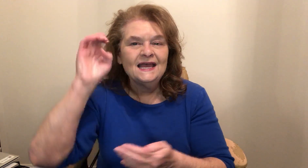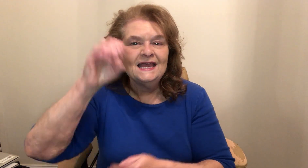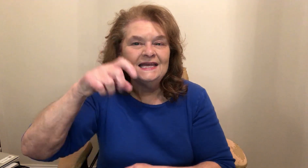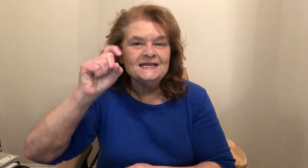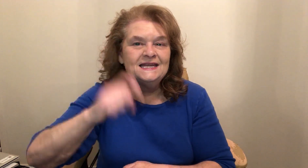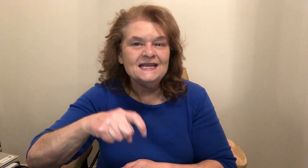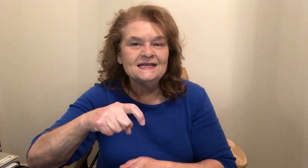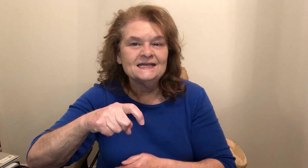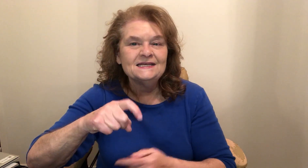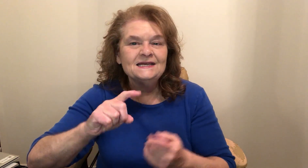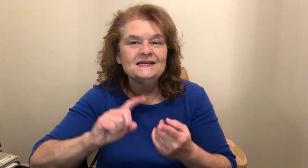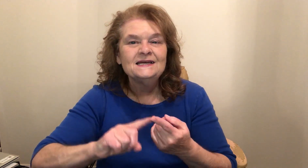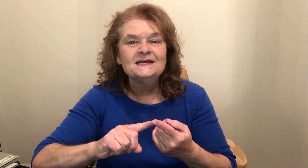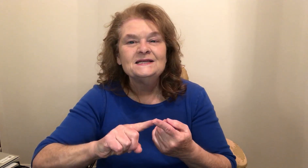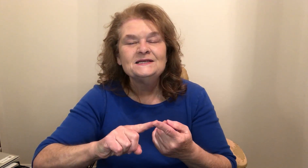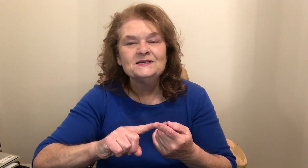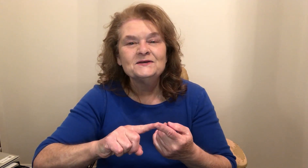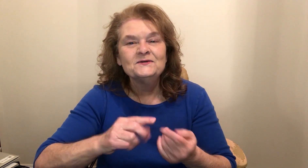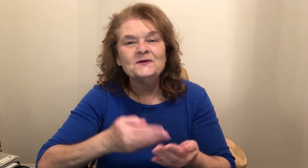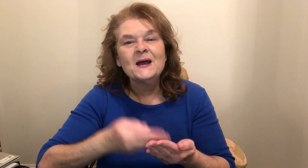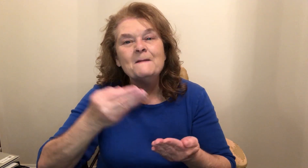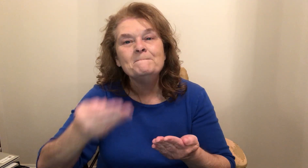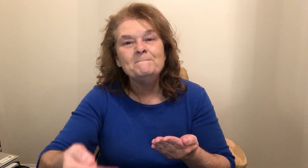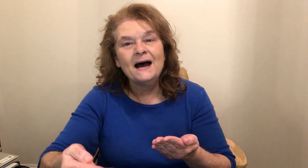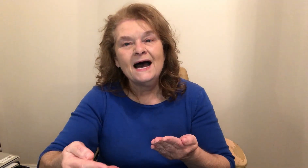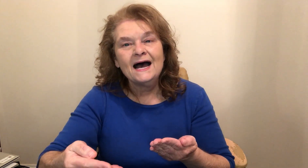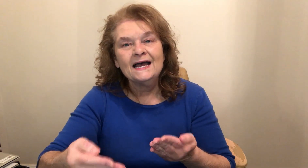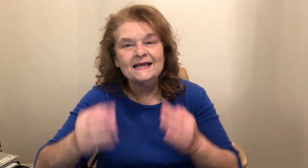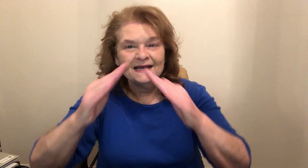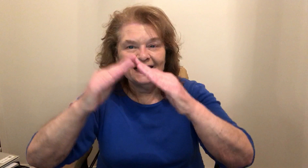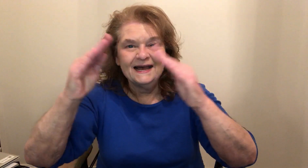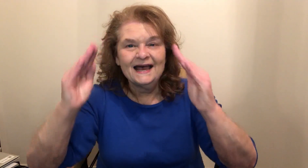he needed to buy